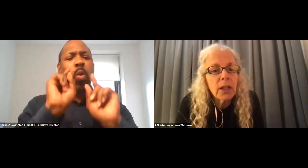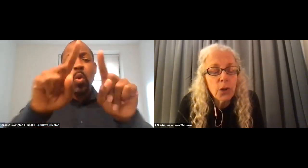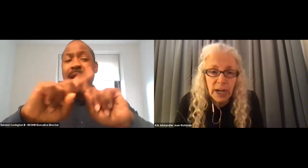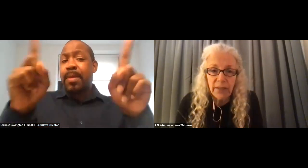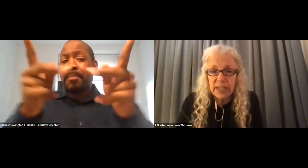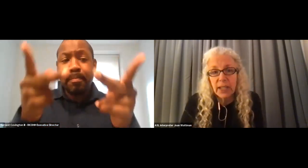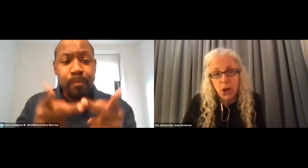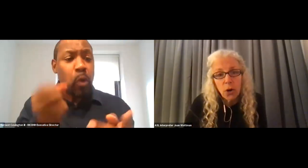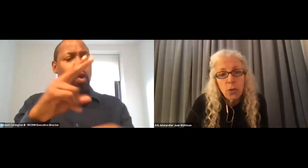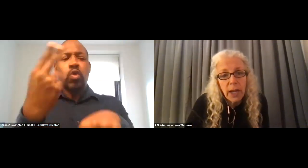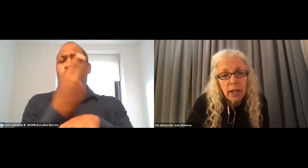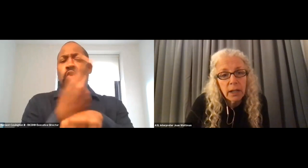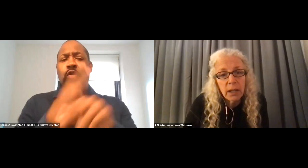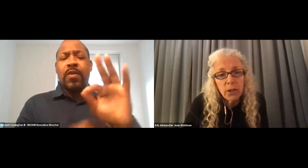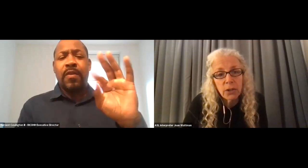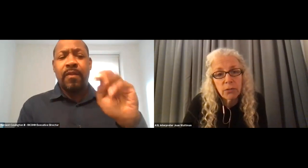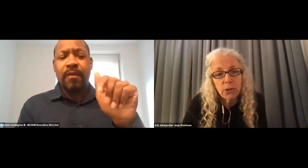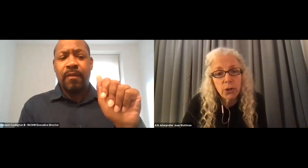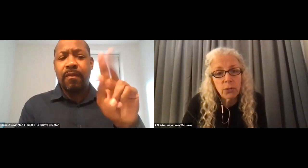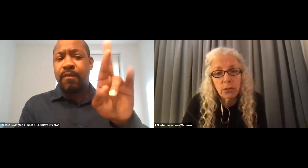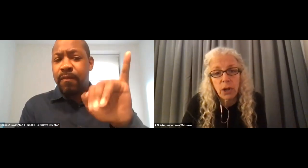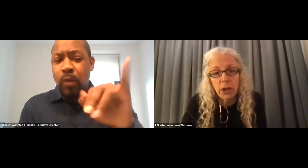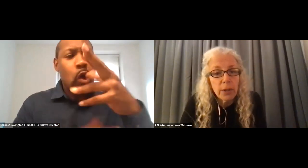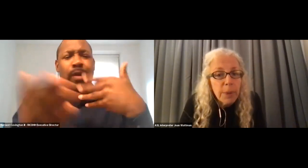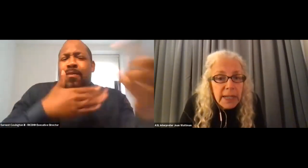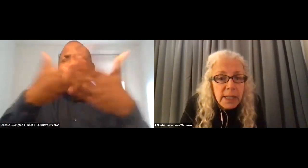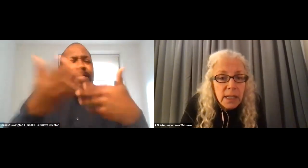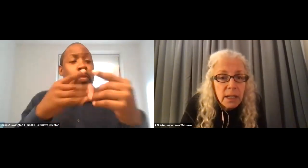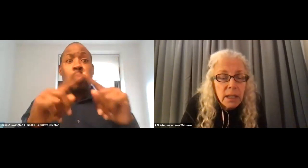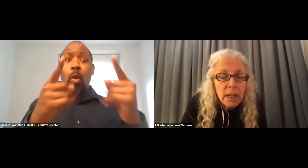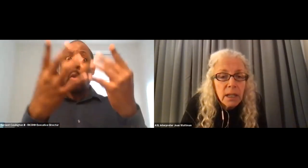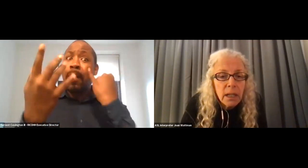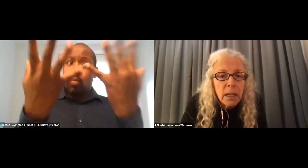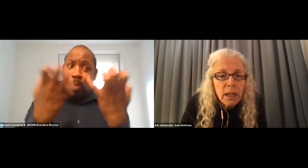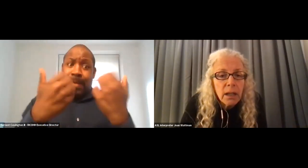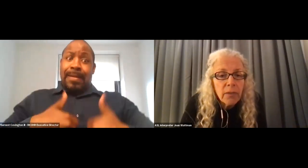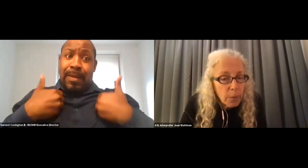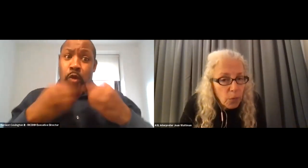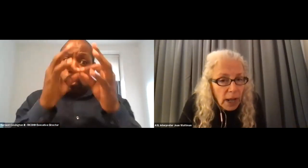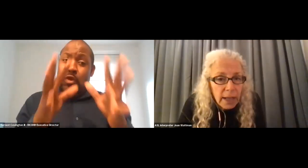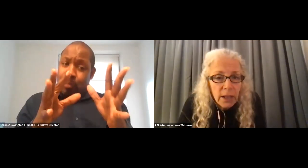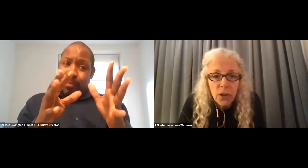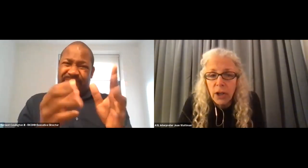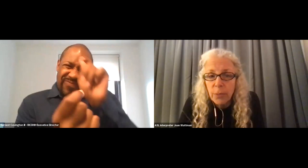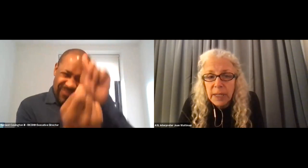You can obviously go to another place, FEMA Rhode Island or other